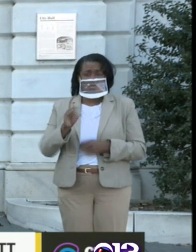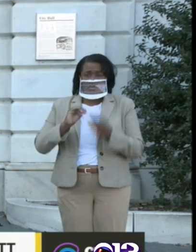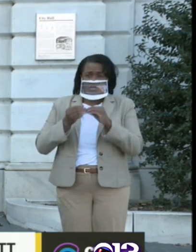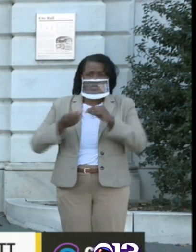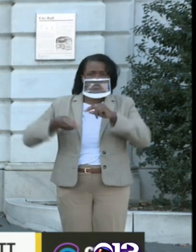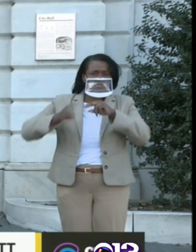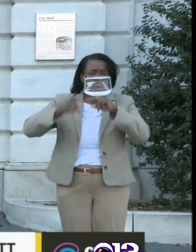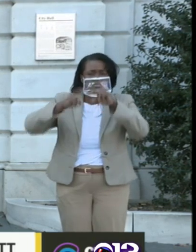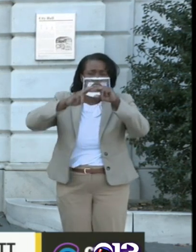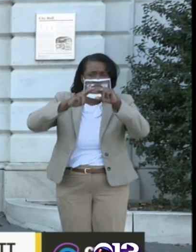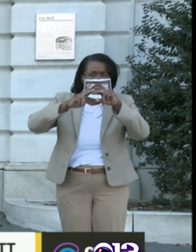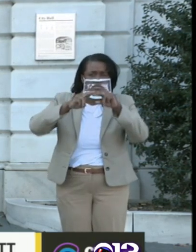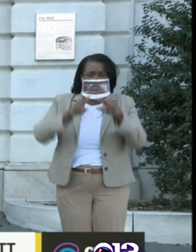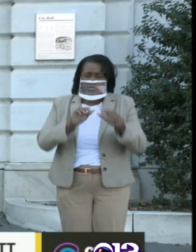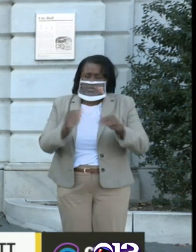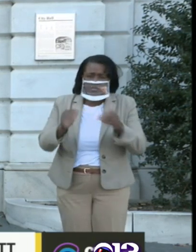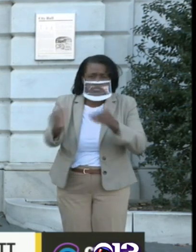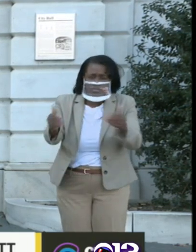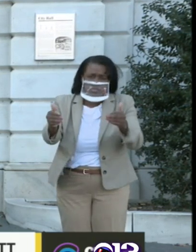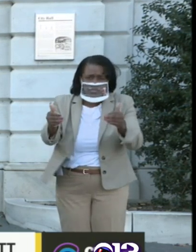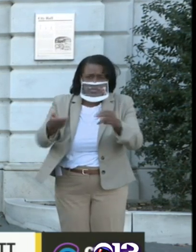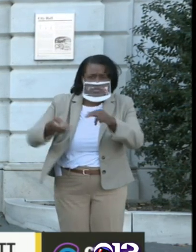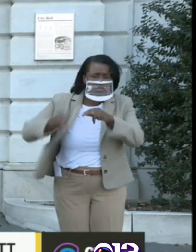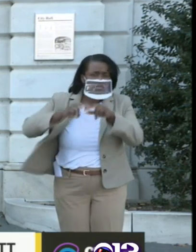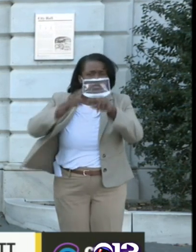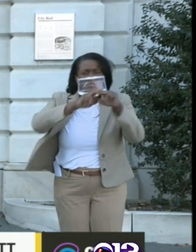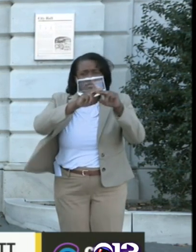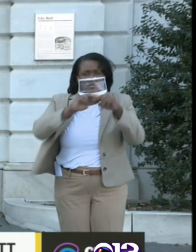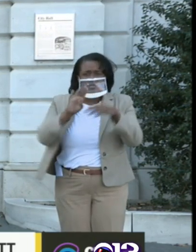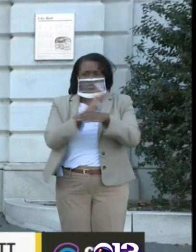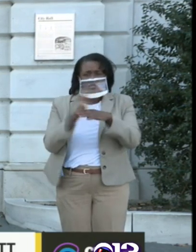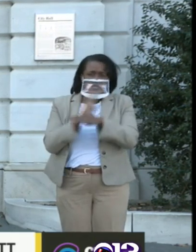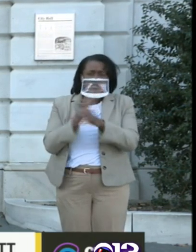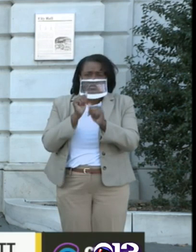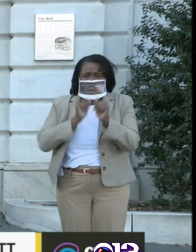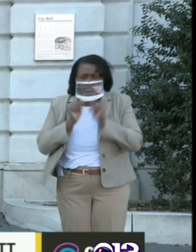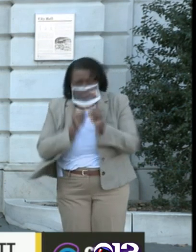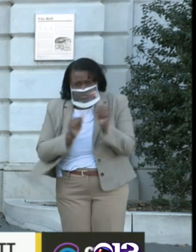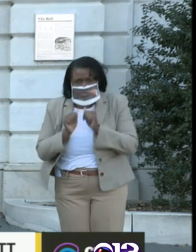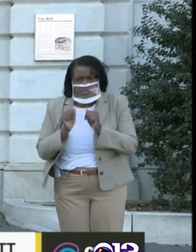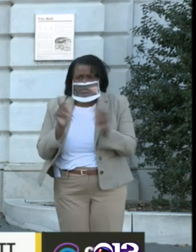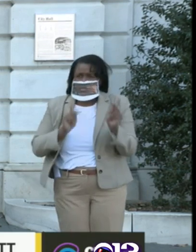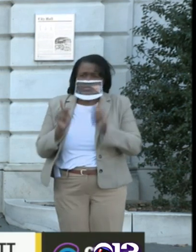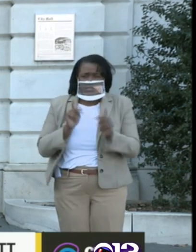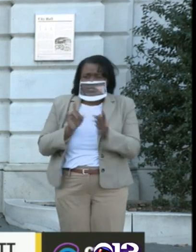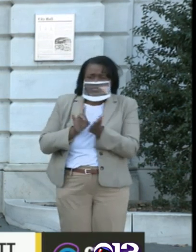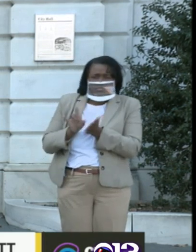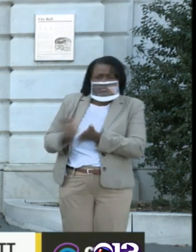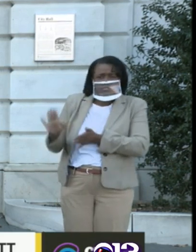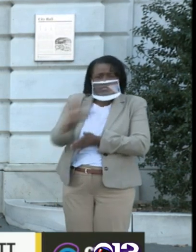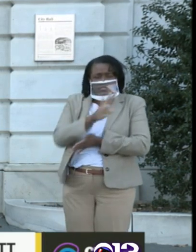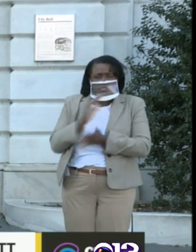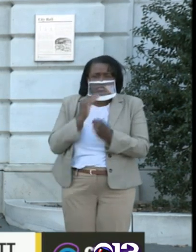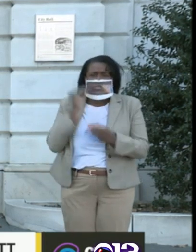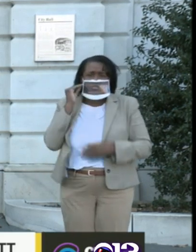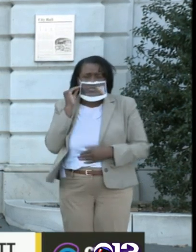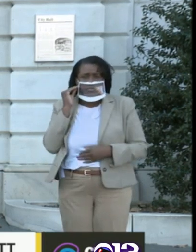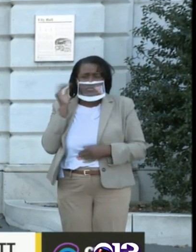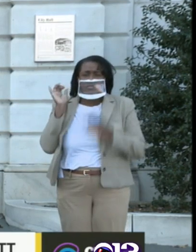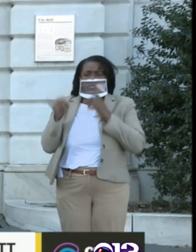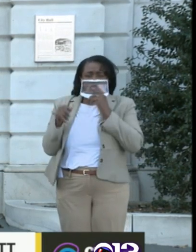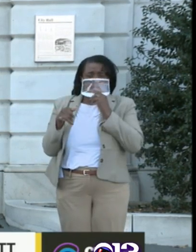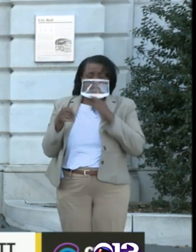city. Not to mention the huge fiscal impact to our city's budget that will